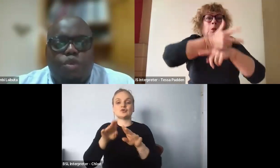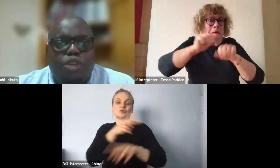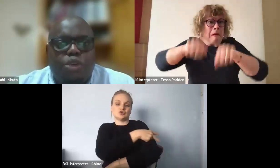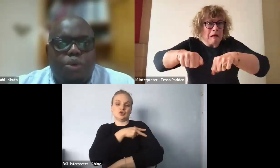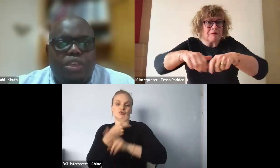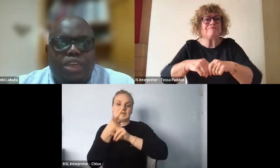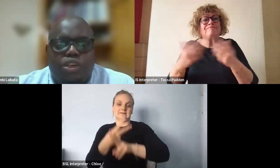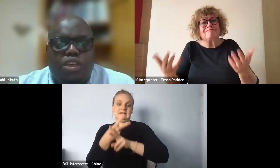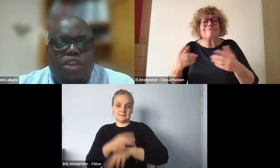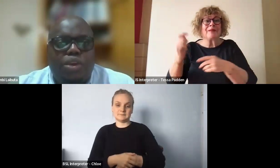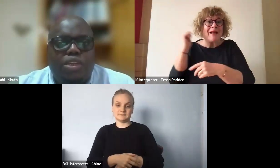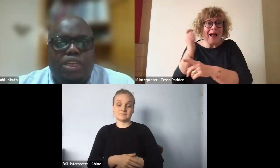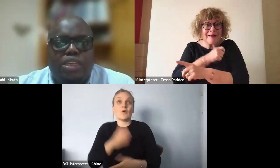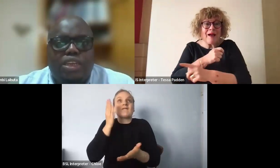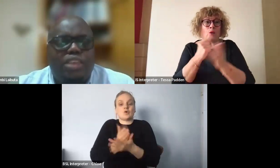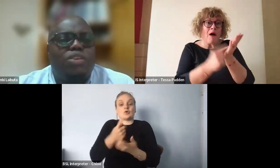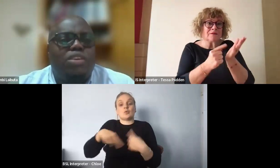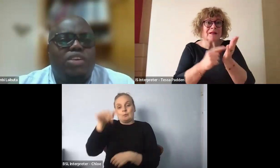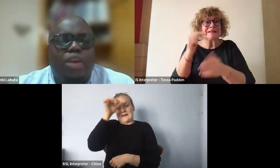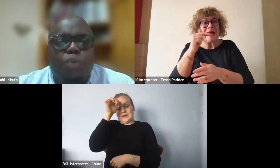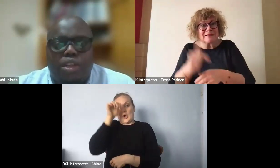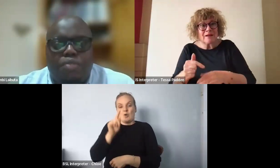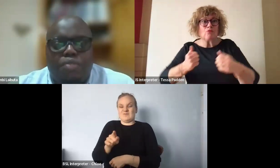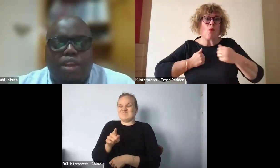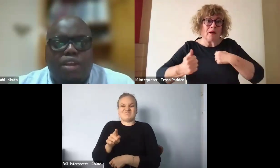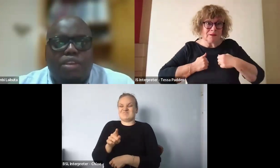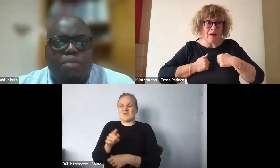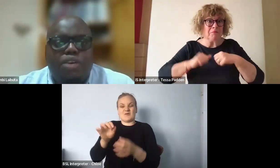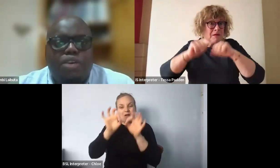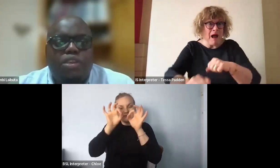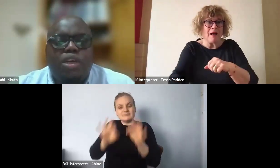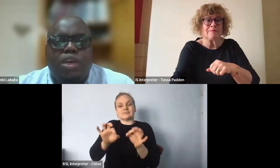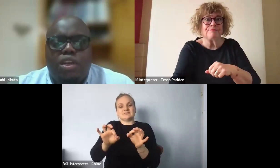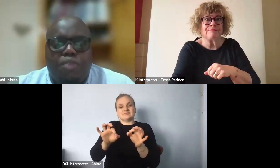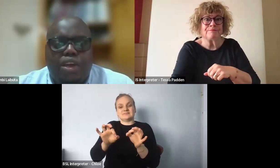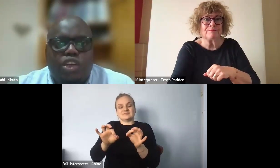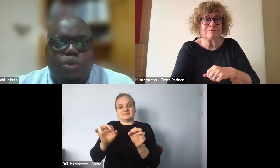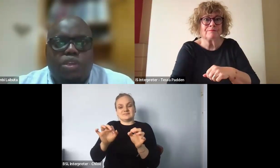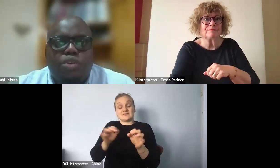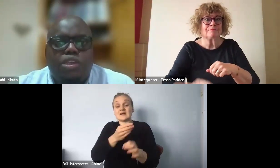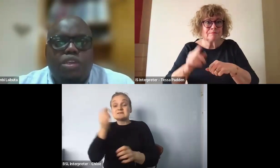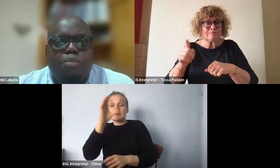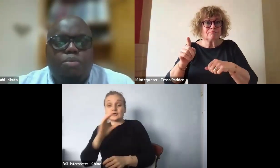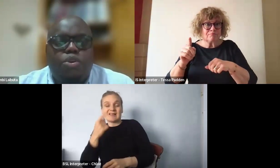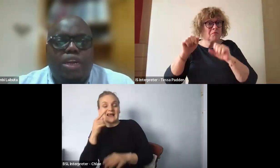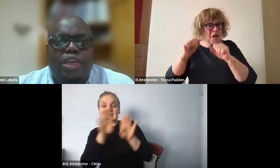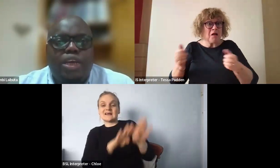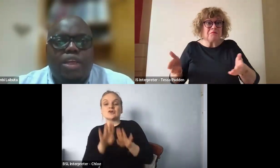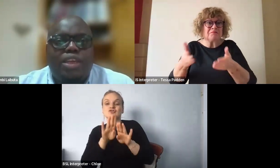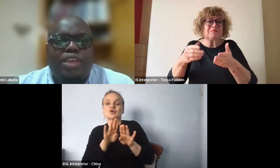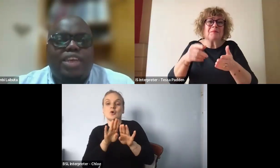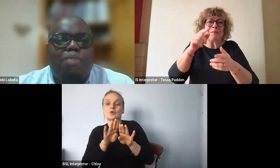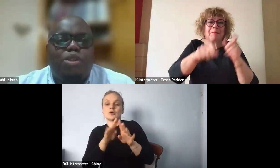And of course, we know this national security is not really well defined, and some countries define national security